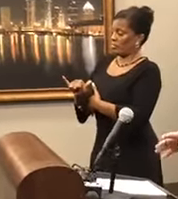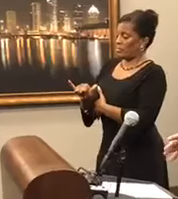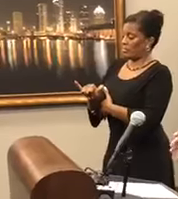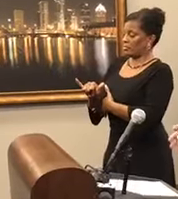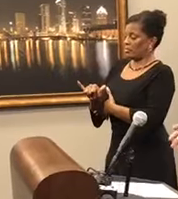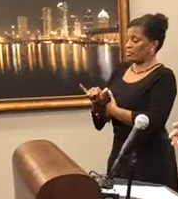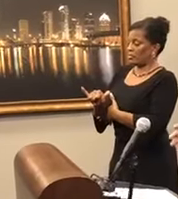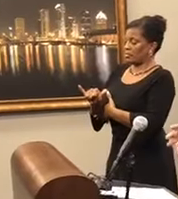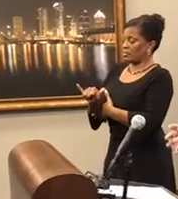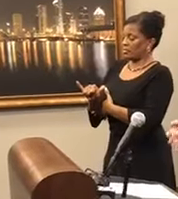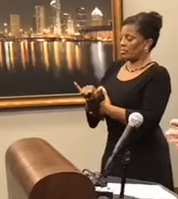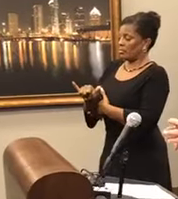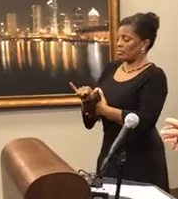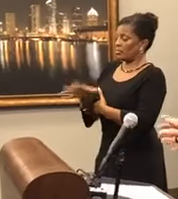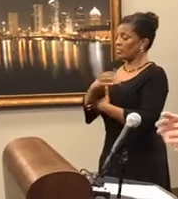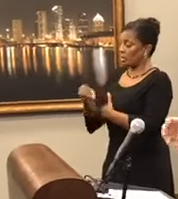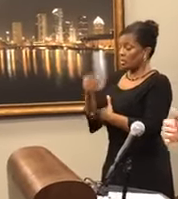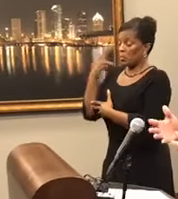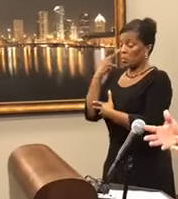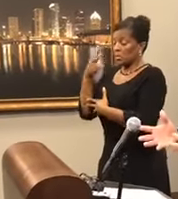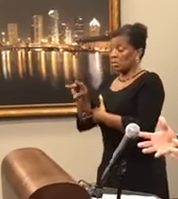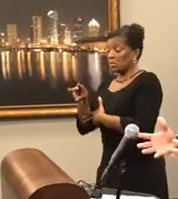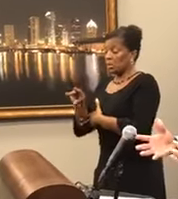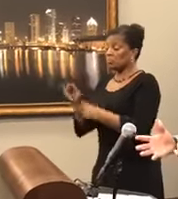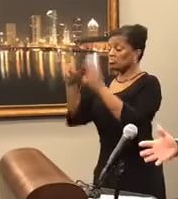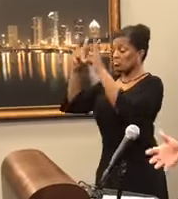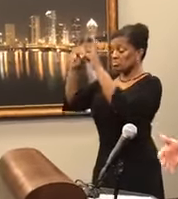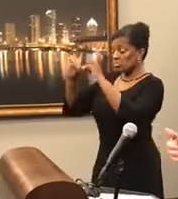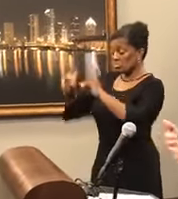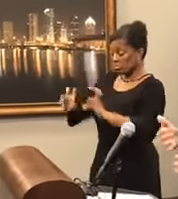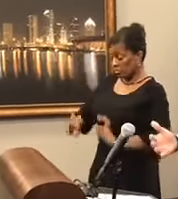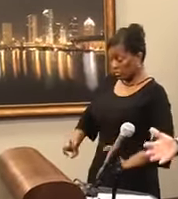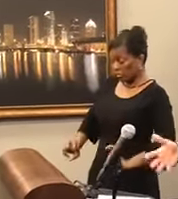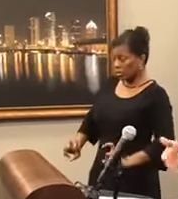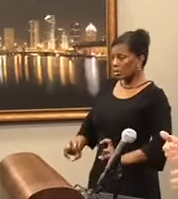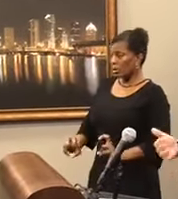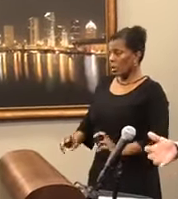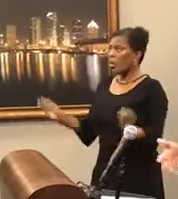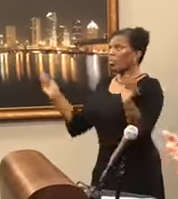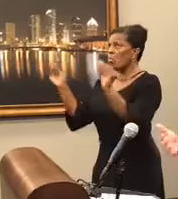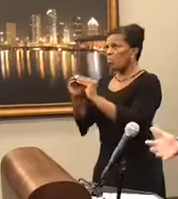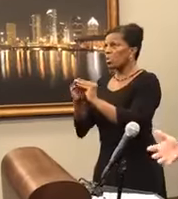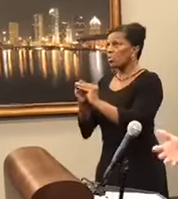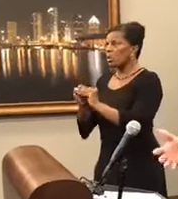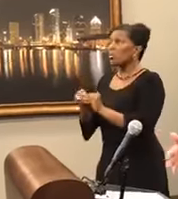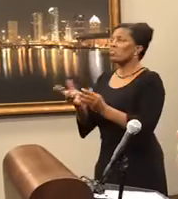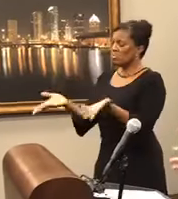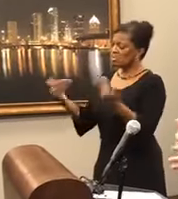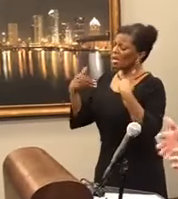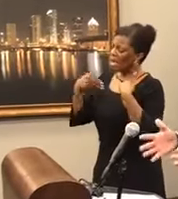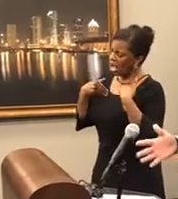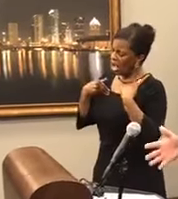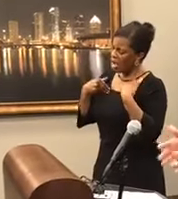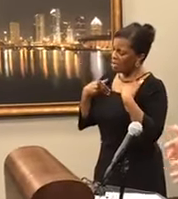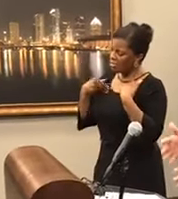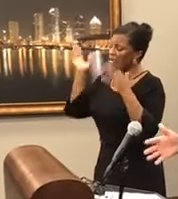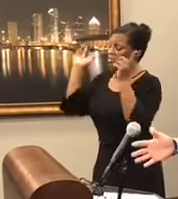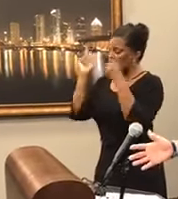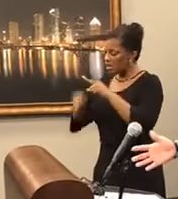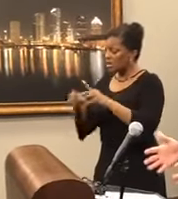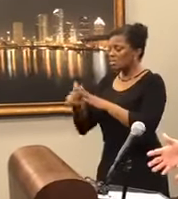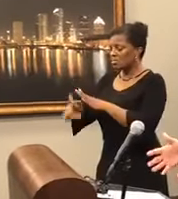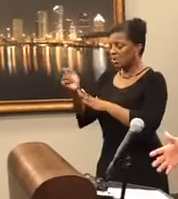and when we looked at his description, it gave us a little more than what we've ever really had. We've run down some guns